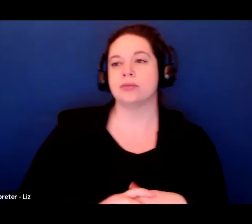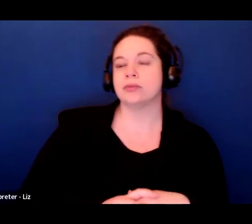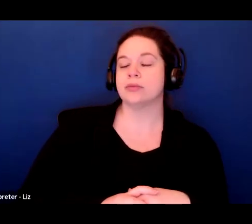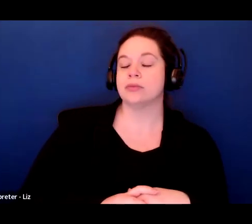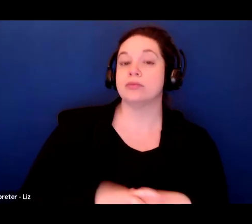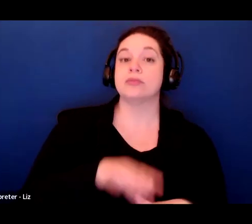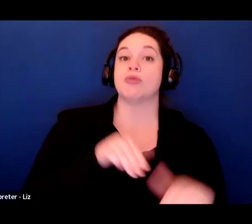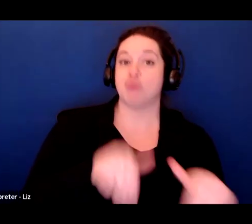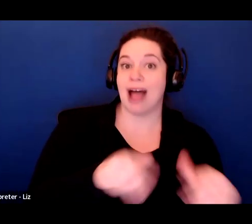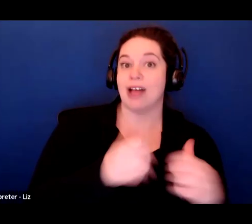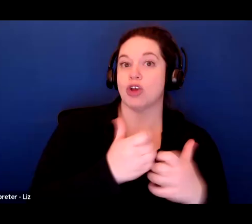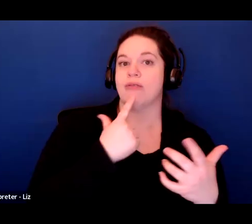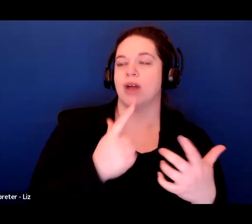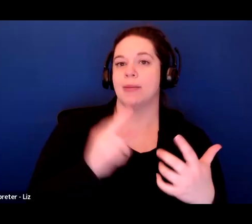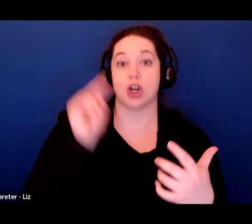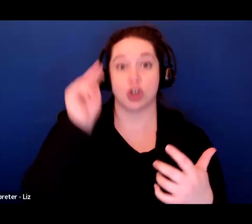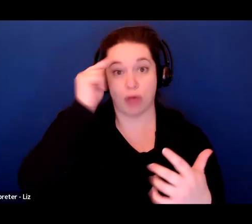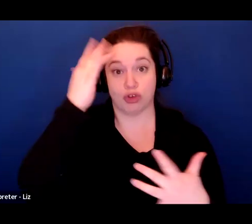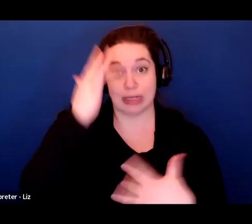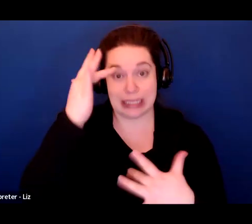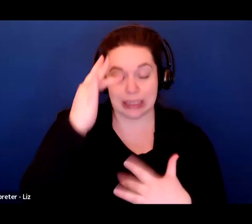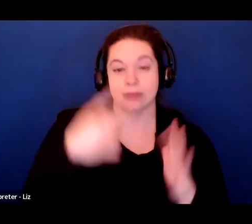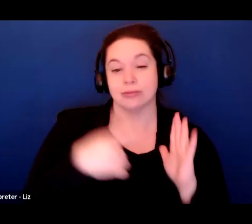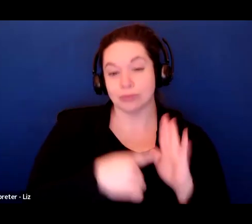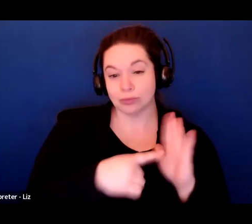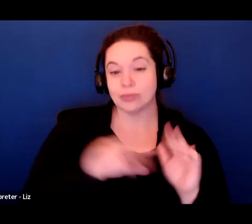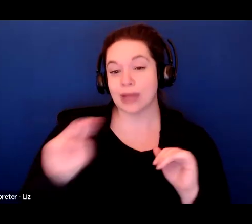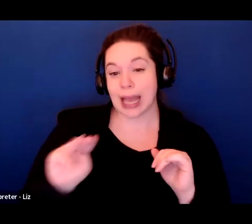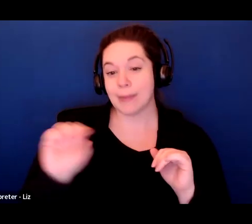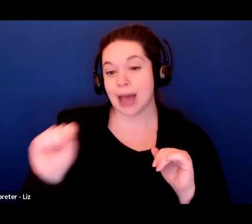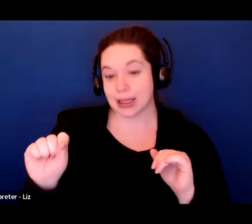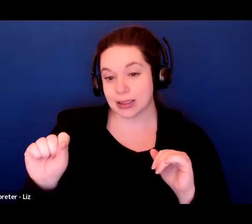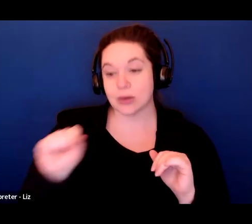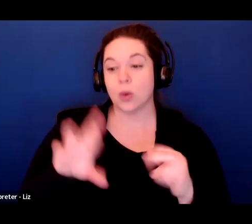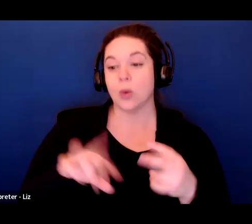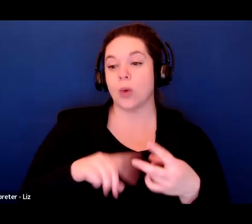paralysis from neurological diseases like MS or